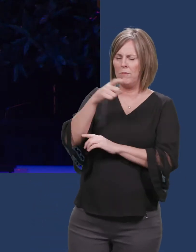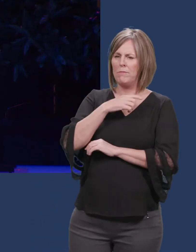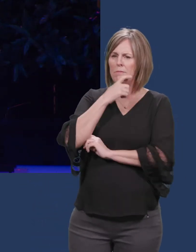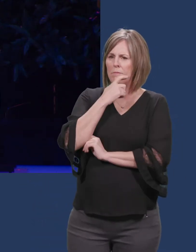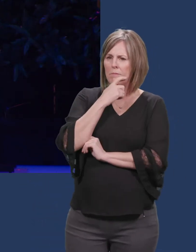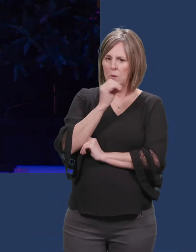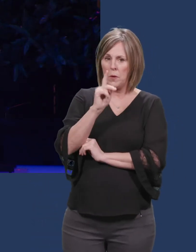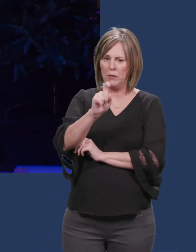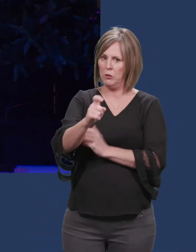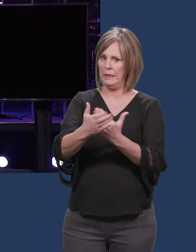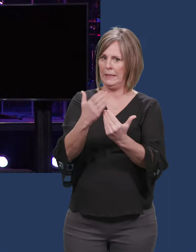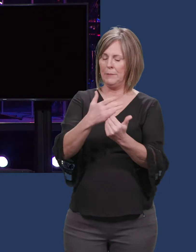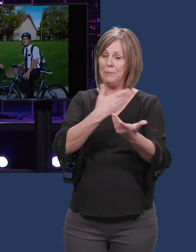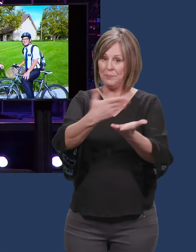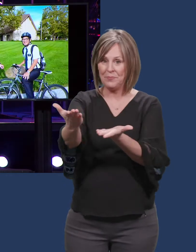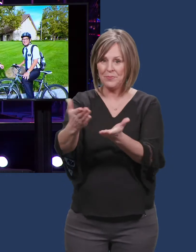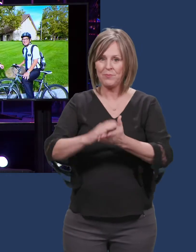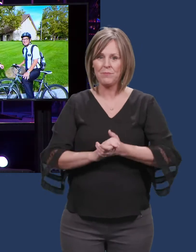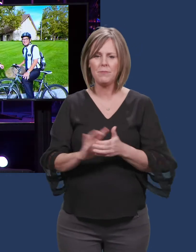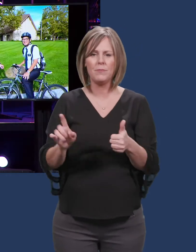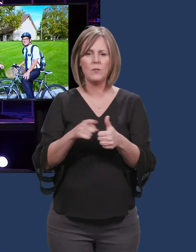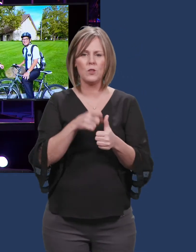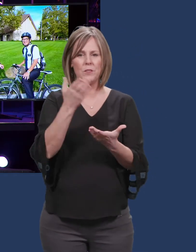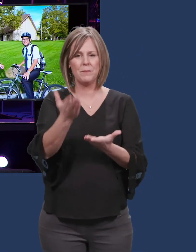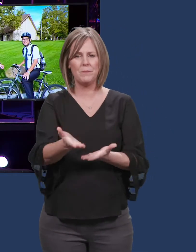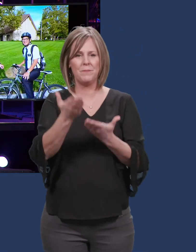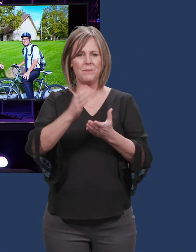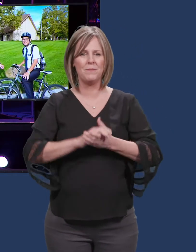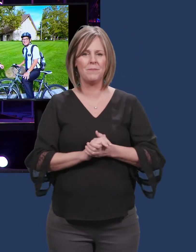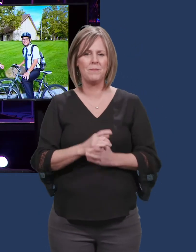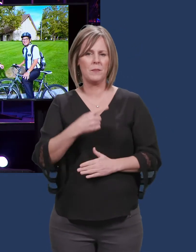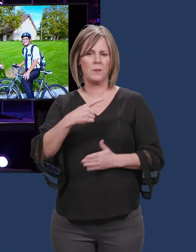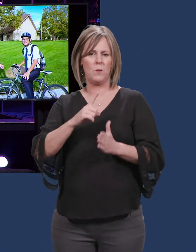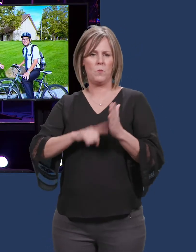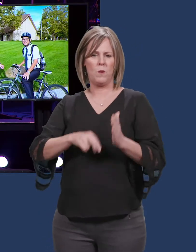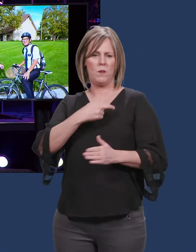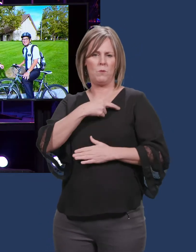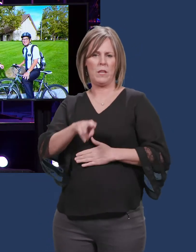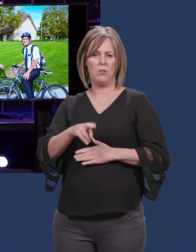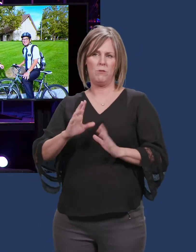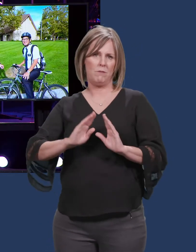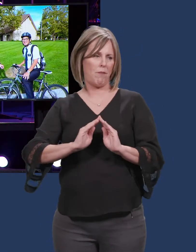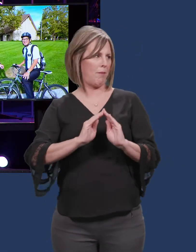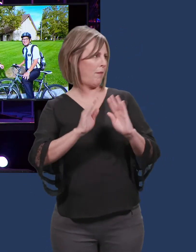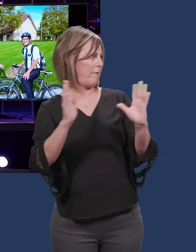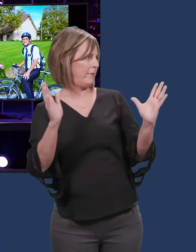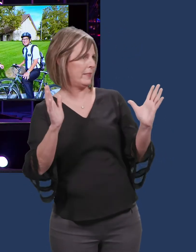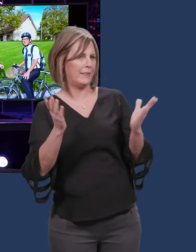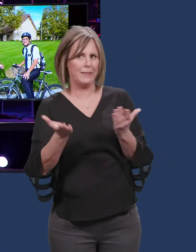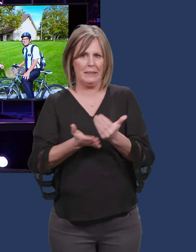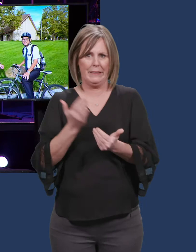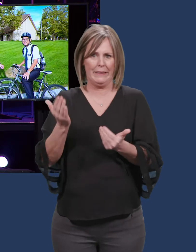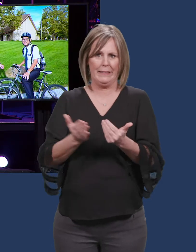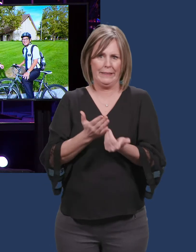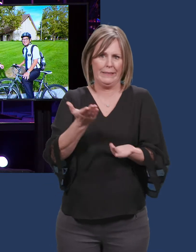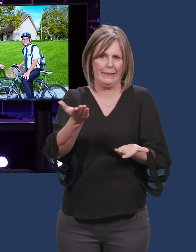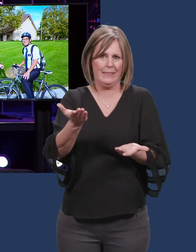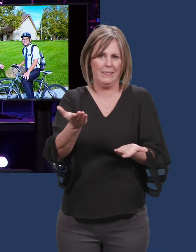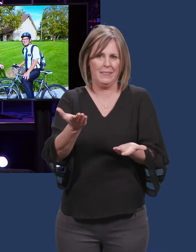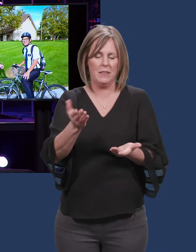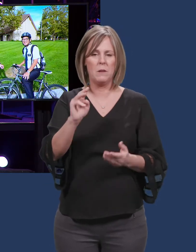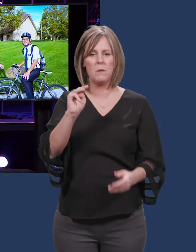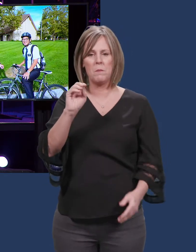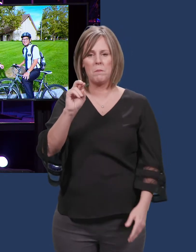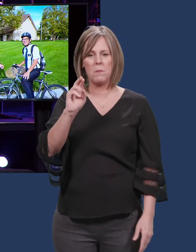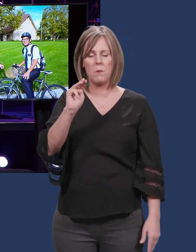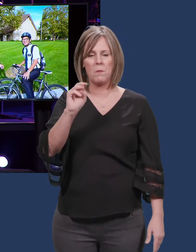Okay? Should be easy. Here we go. First up, kind of obvious, right? I said it was going to be easy. These are obviously